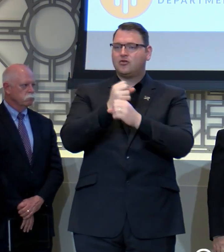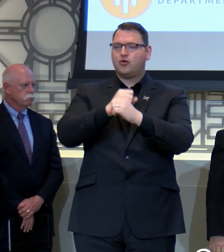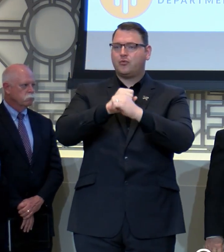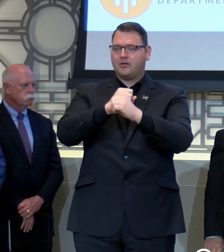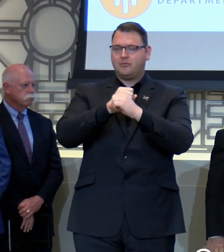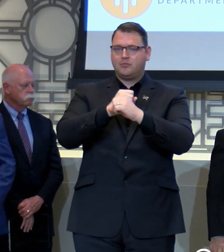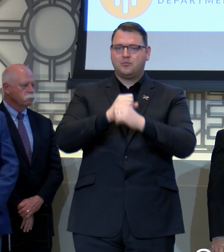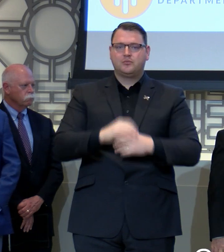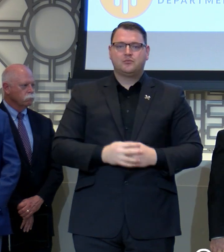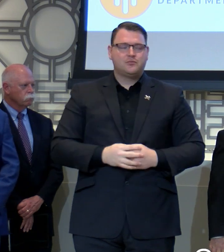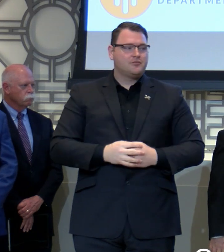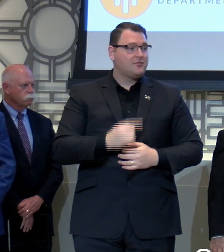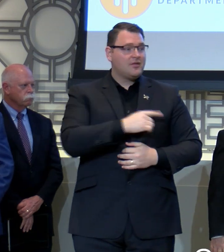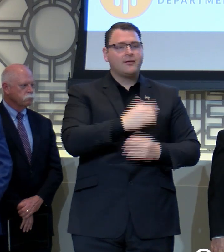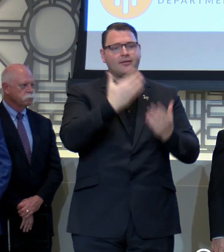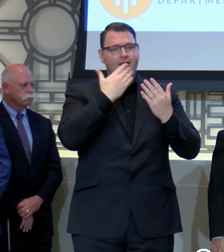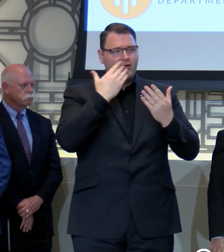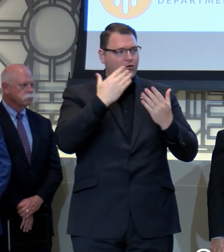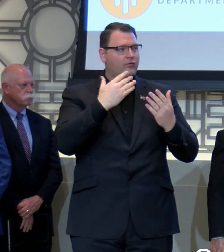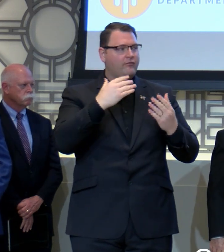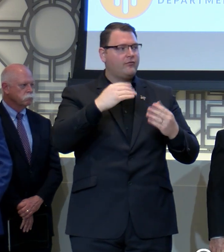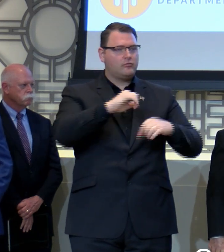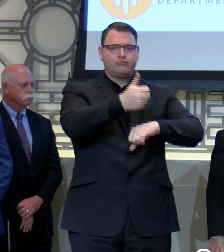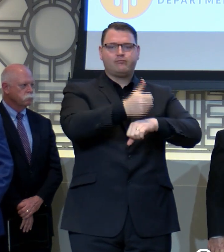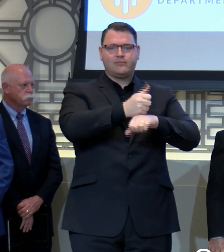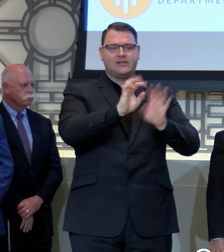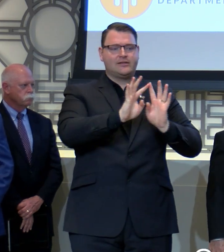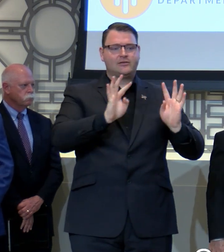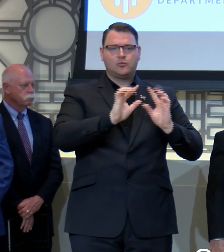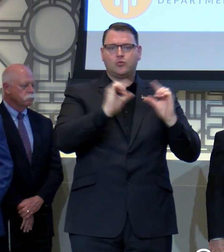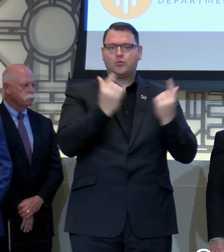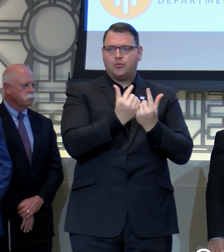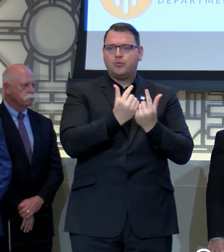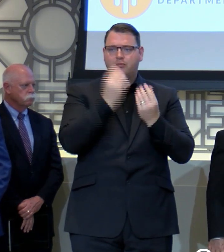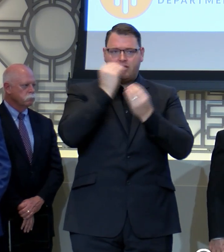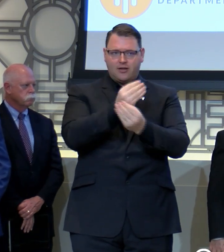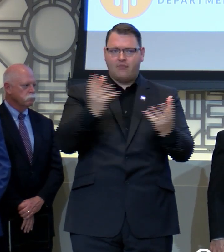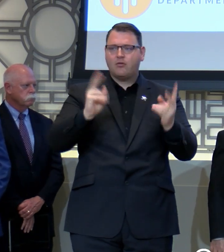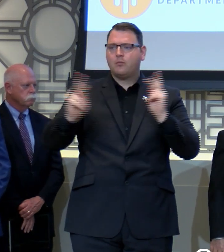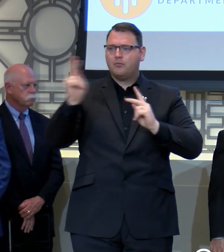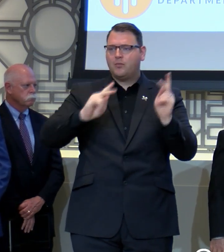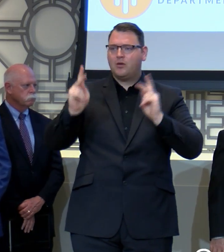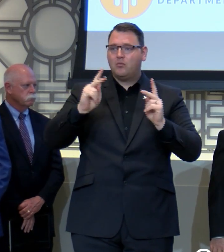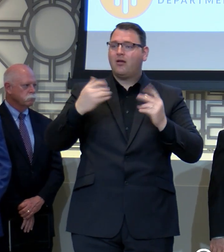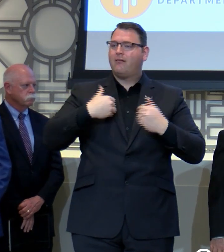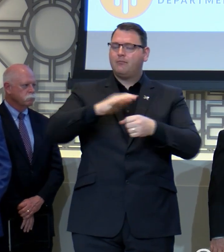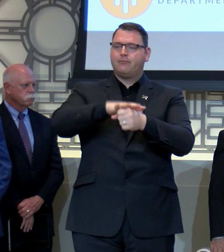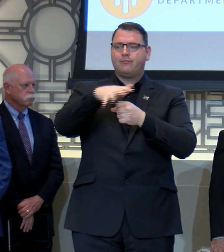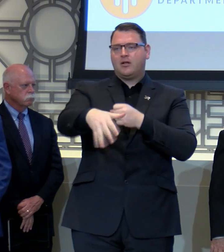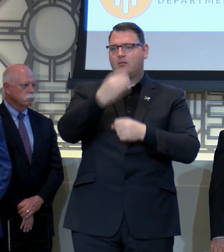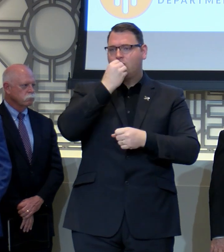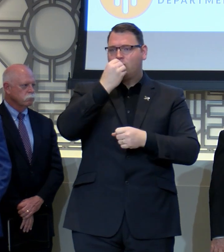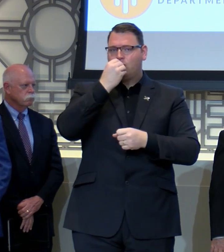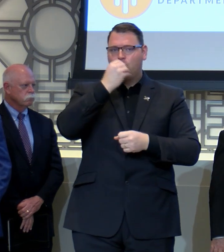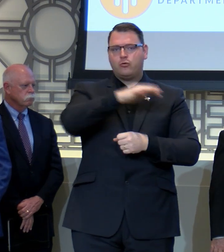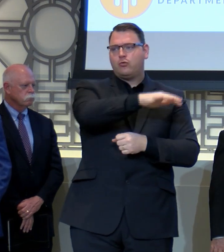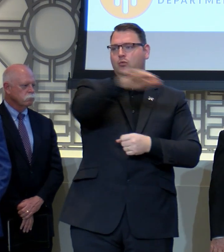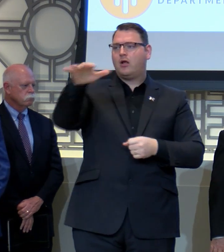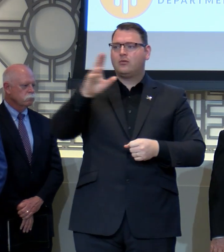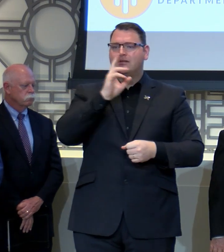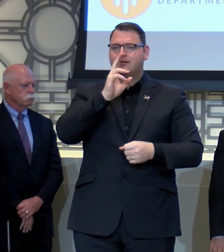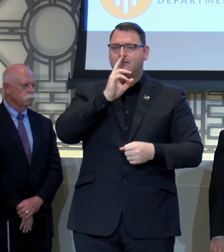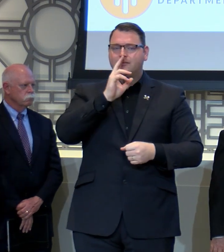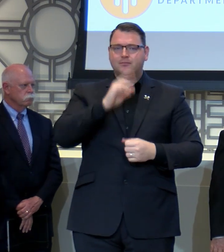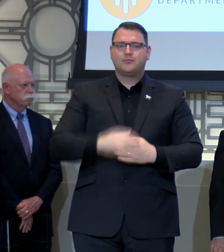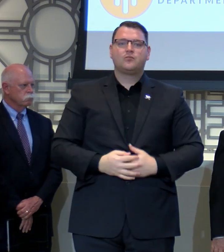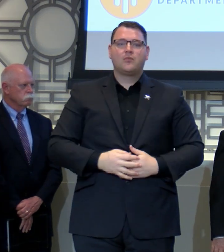influential group together to inform the public that there's plenty of food available in and around the city.